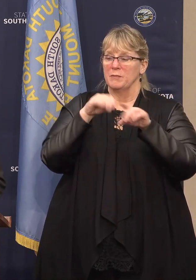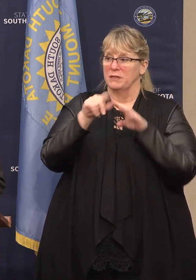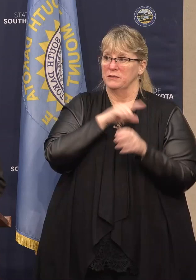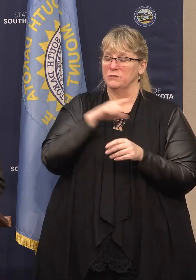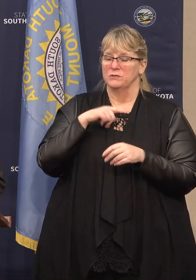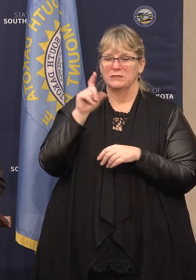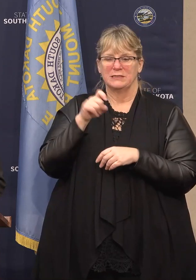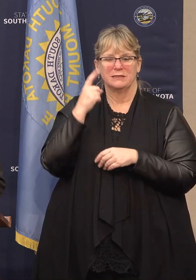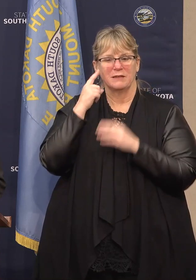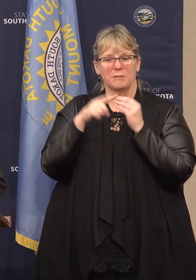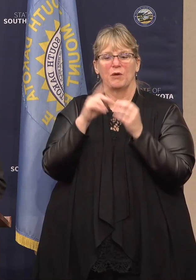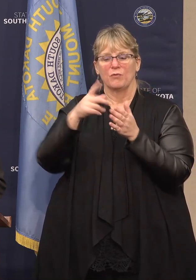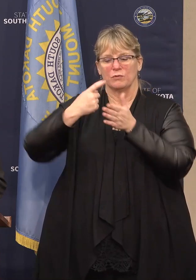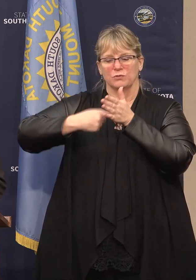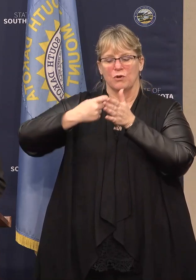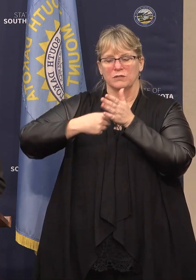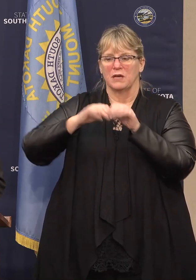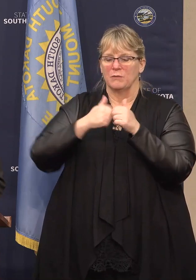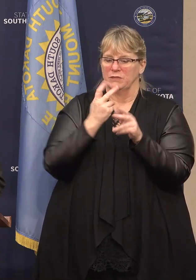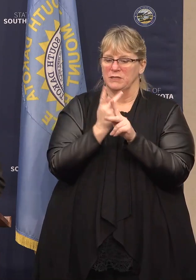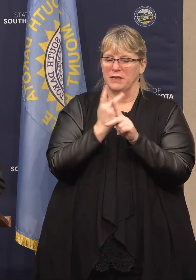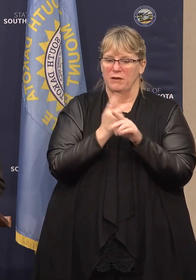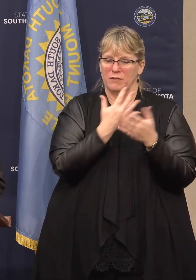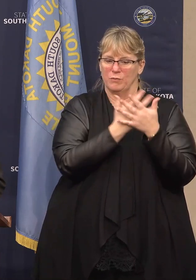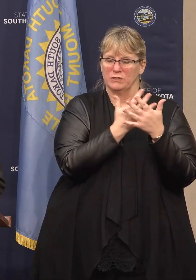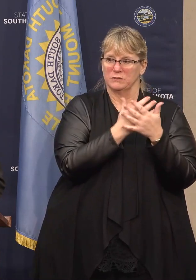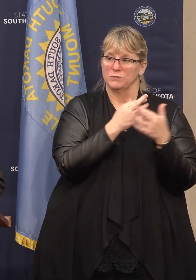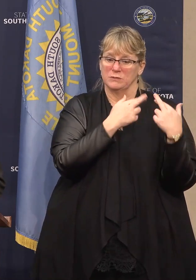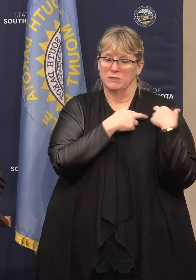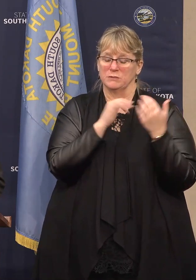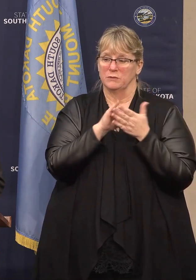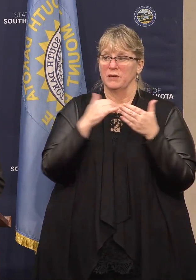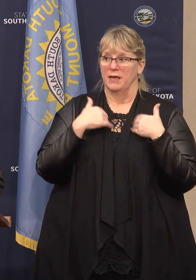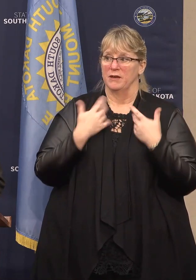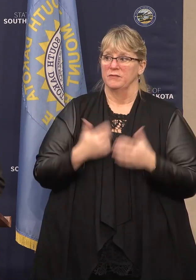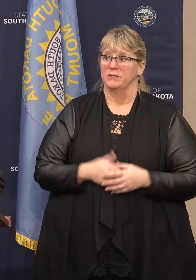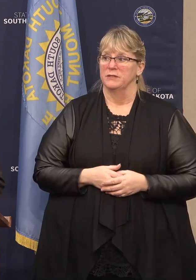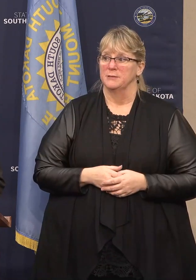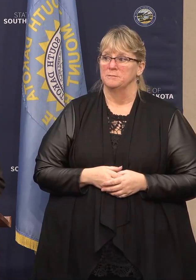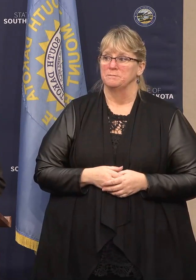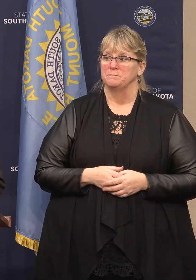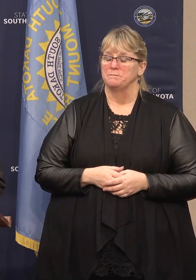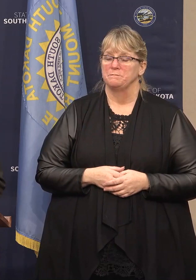upcoming costs and how we take care of that need and the responsibility that we have.